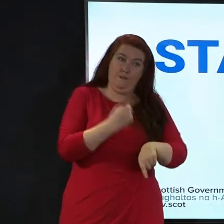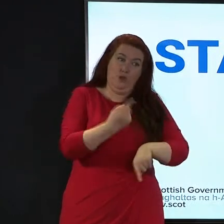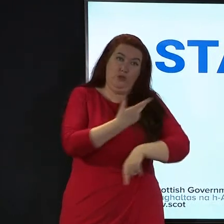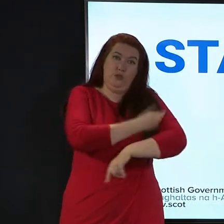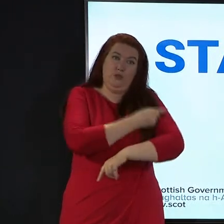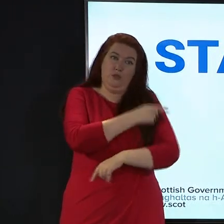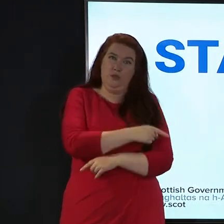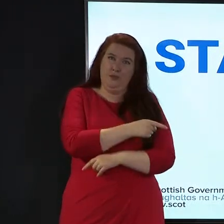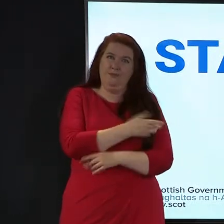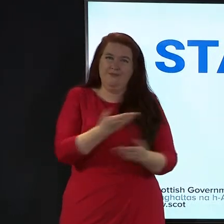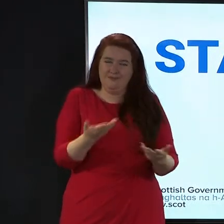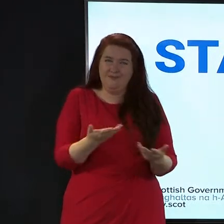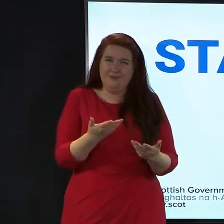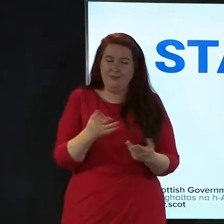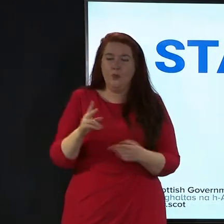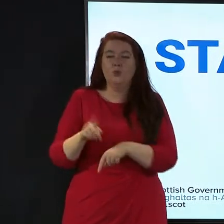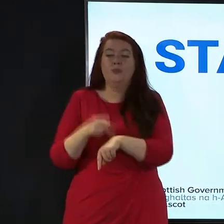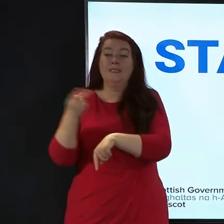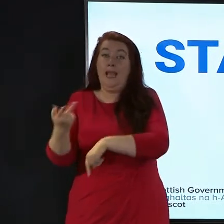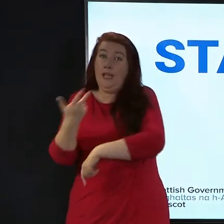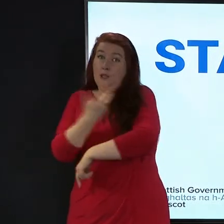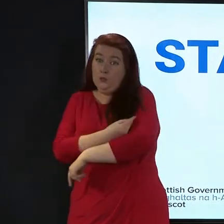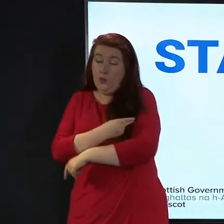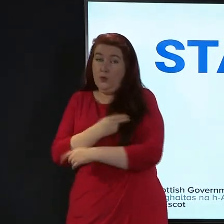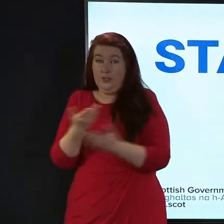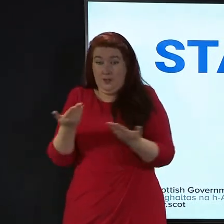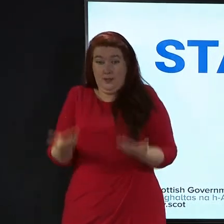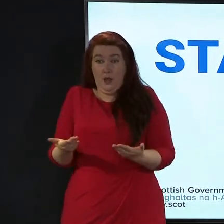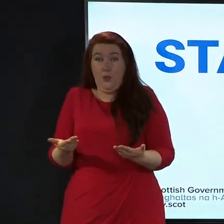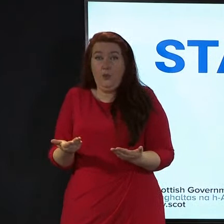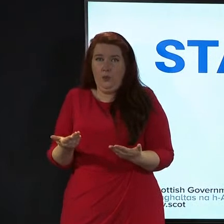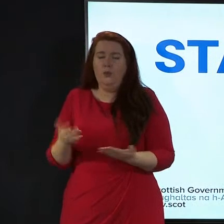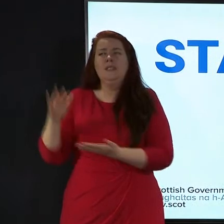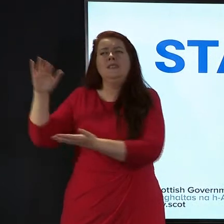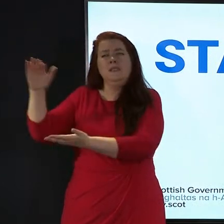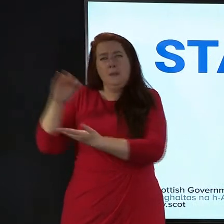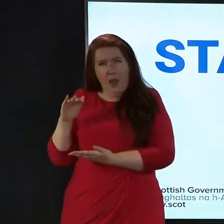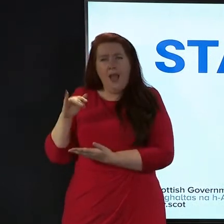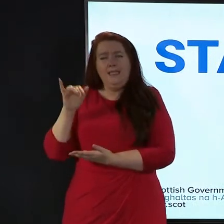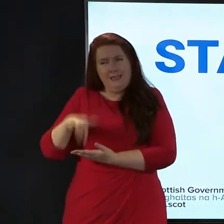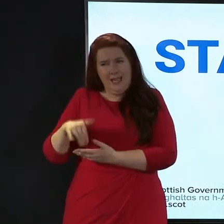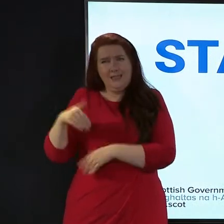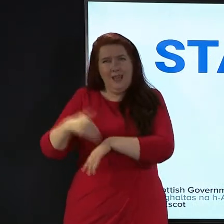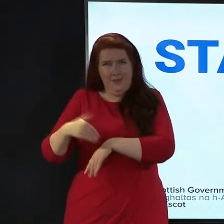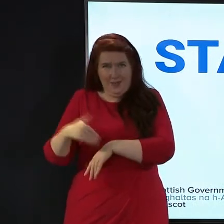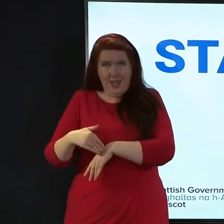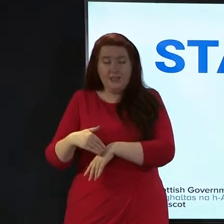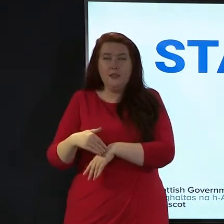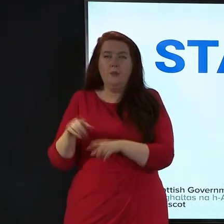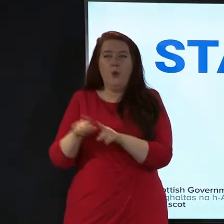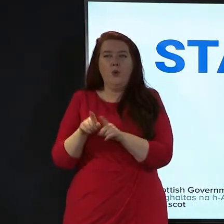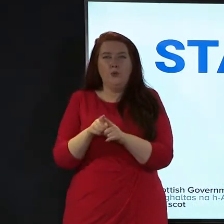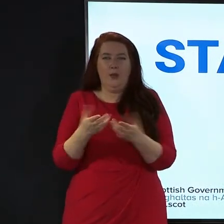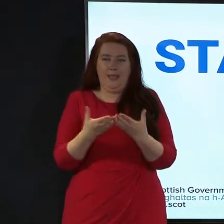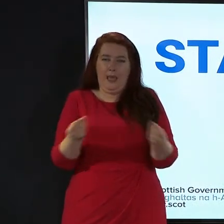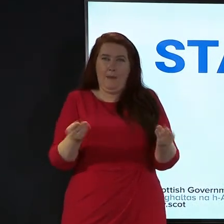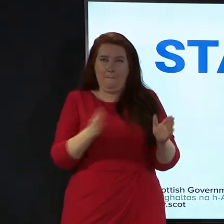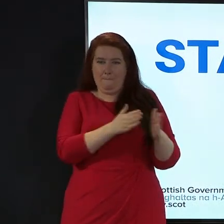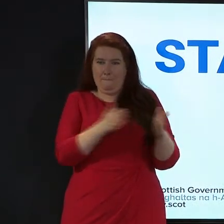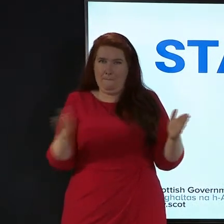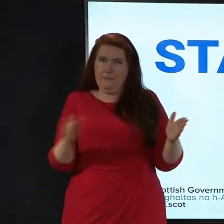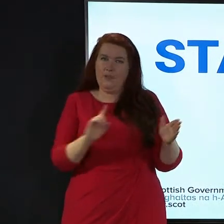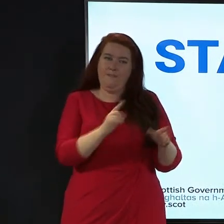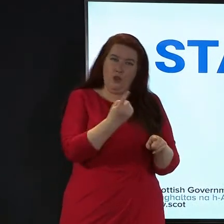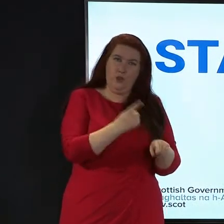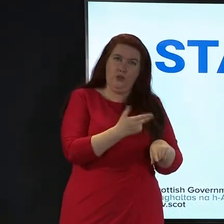So in the second dose part of this programme, supply will always be a limiting factor, but the gap that we need to leave between first